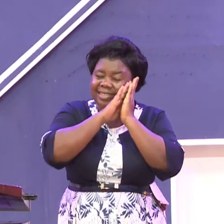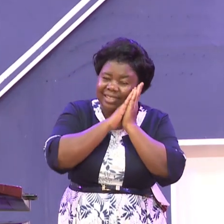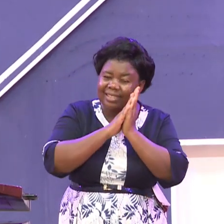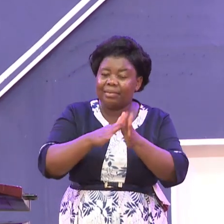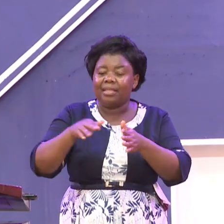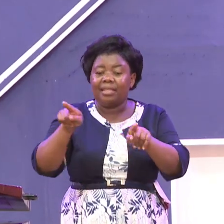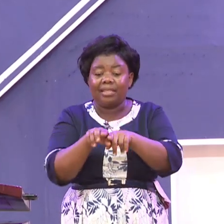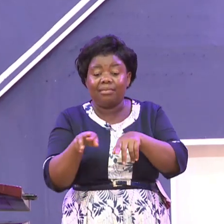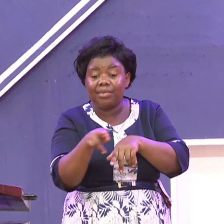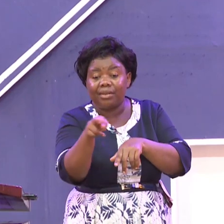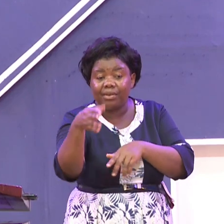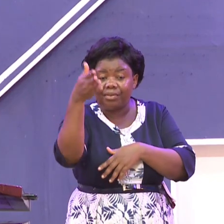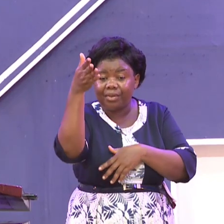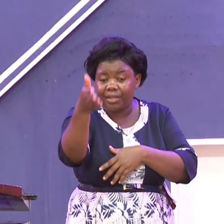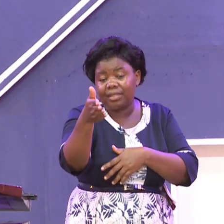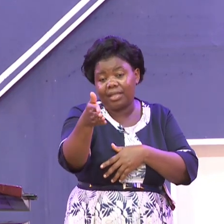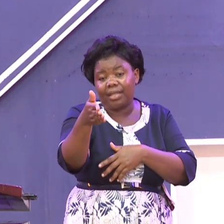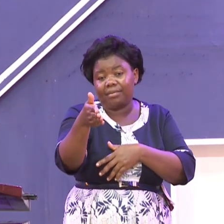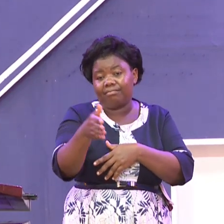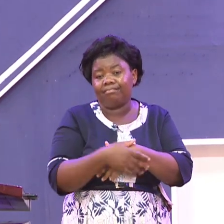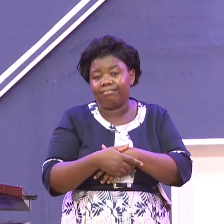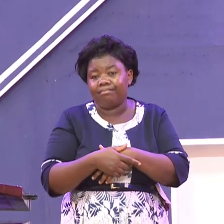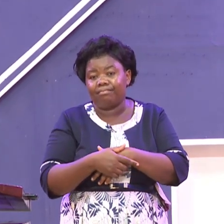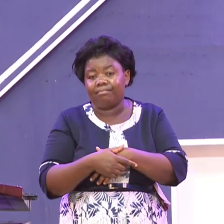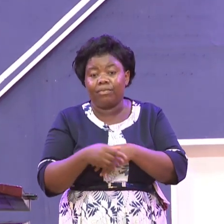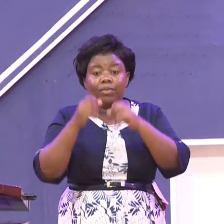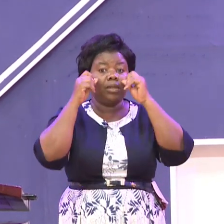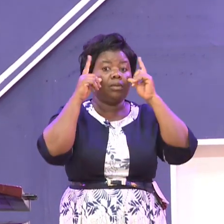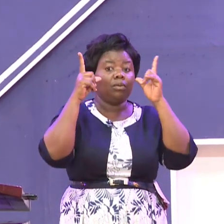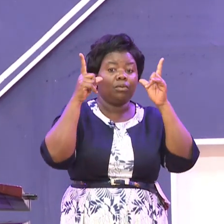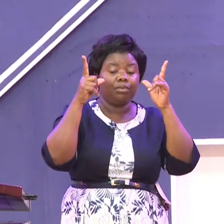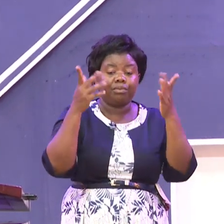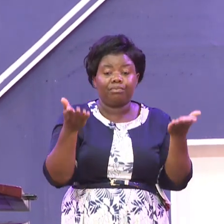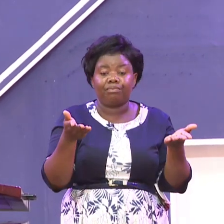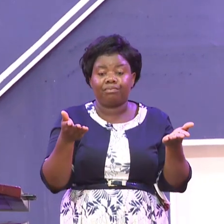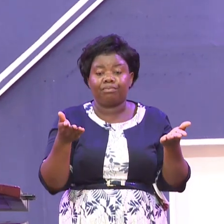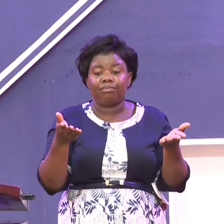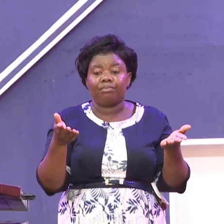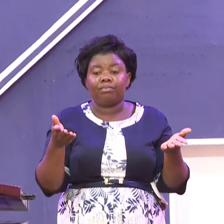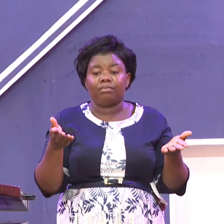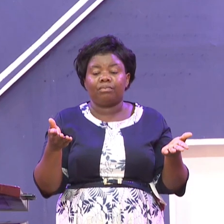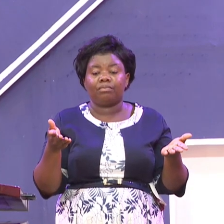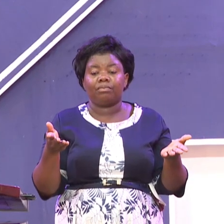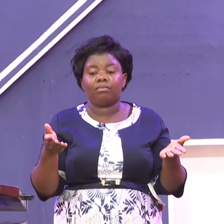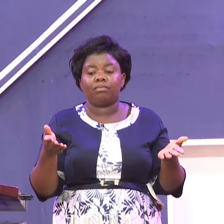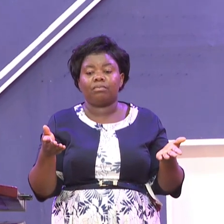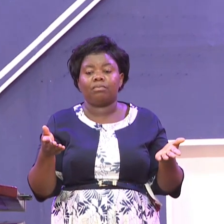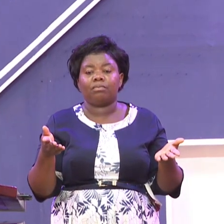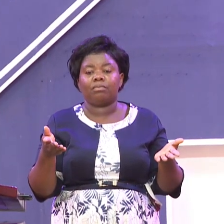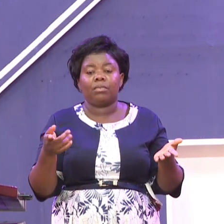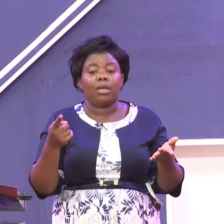where your child is laying, that is where the well is. On opening her